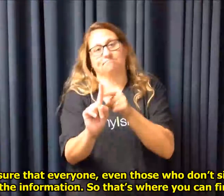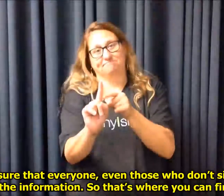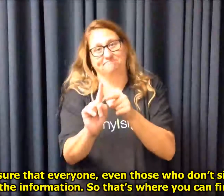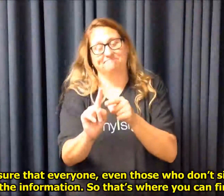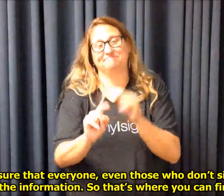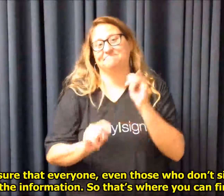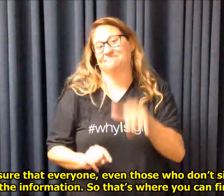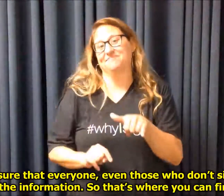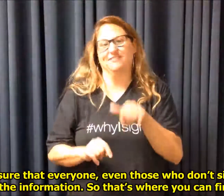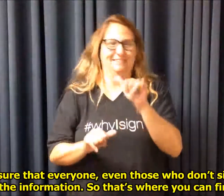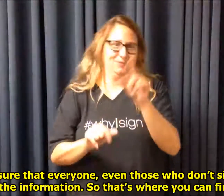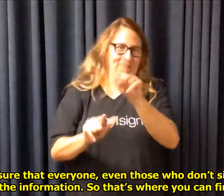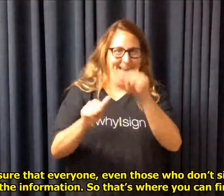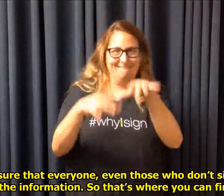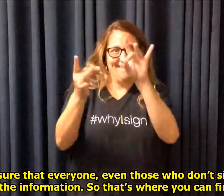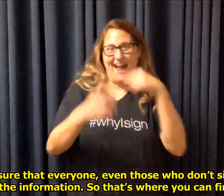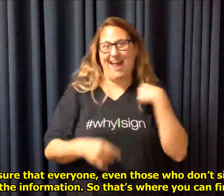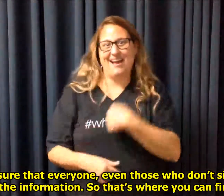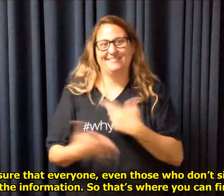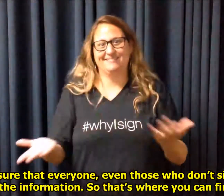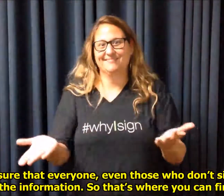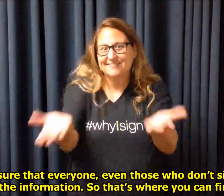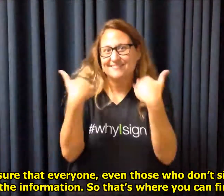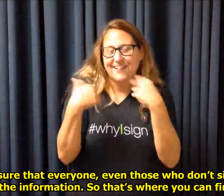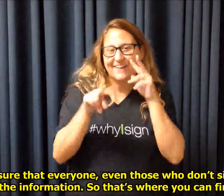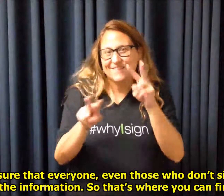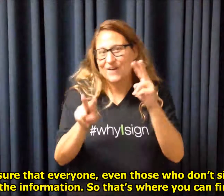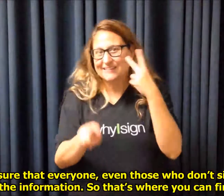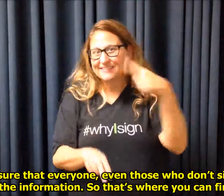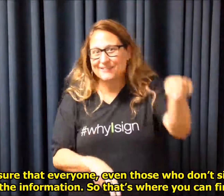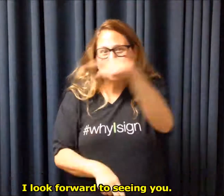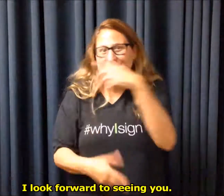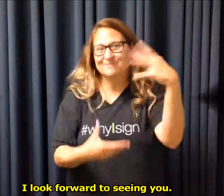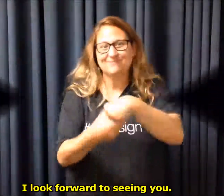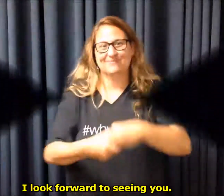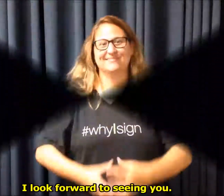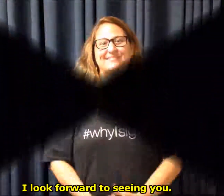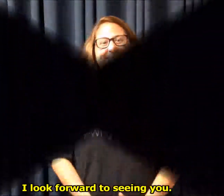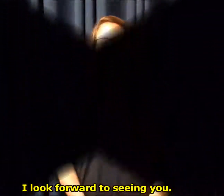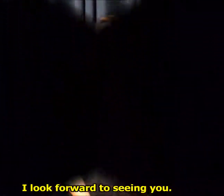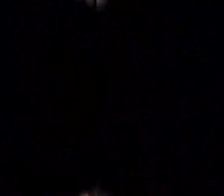those who don't sign, can access the information. So that's where you can find us. I look forward to seeing you.